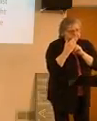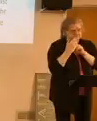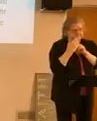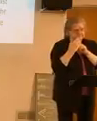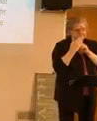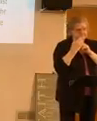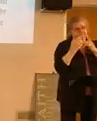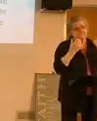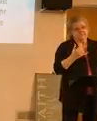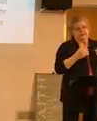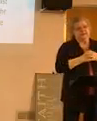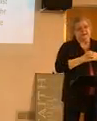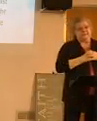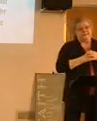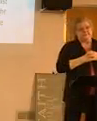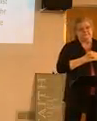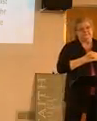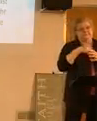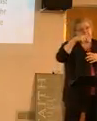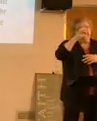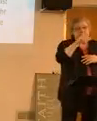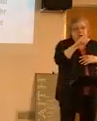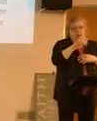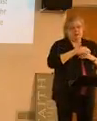Now, the Apostle Paul